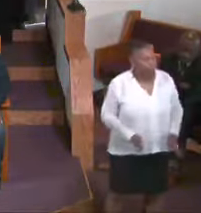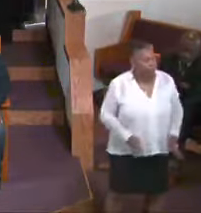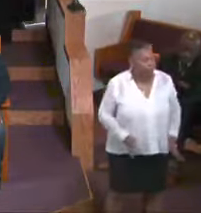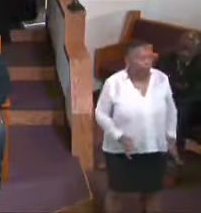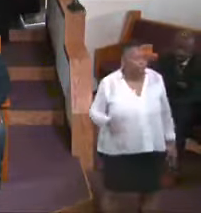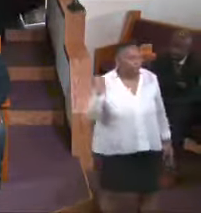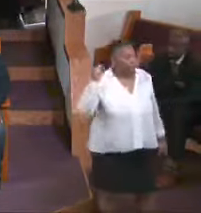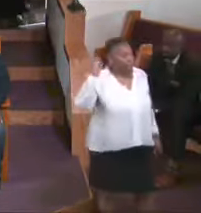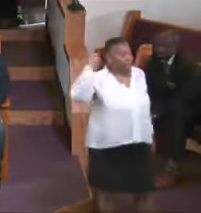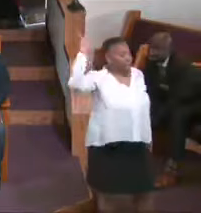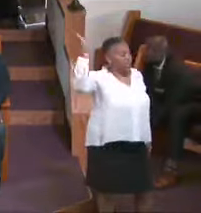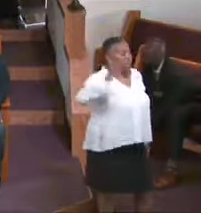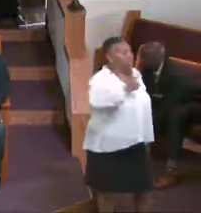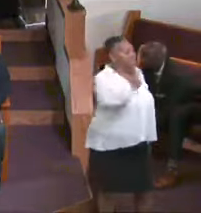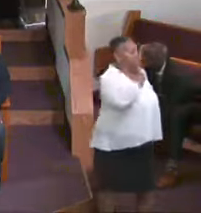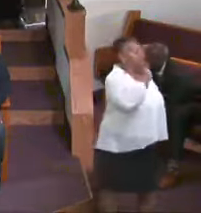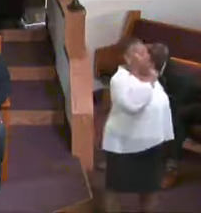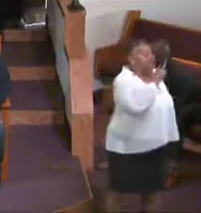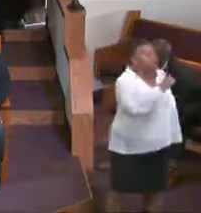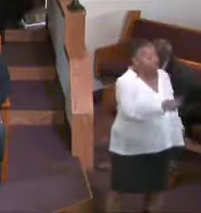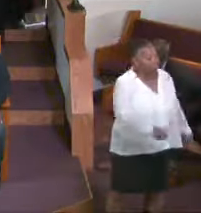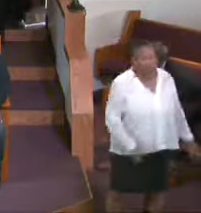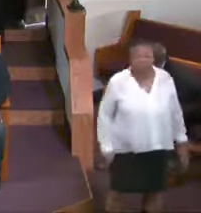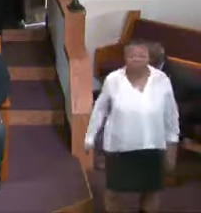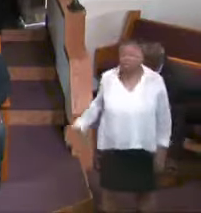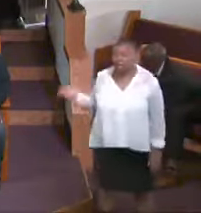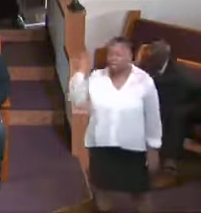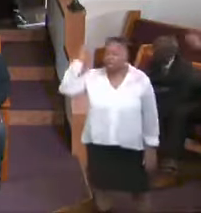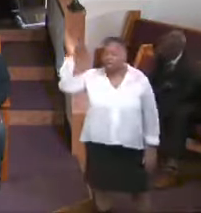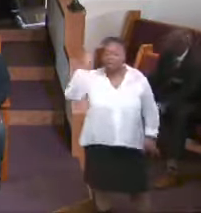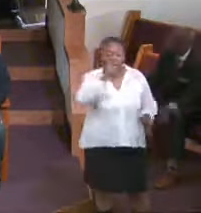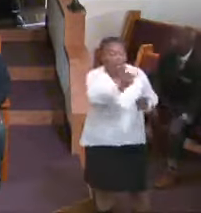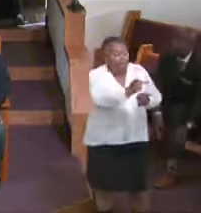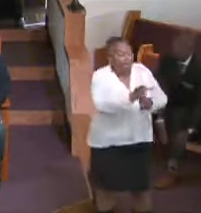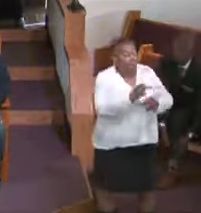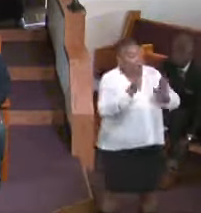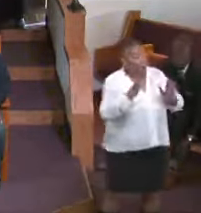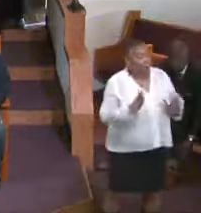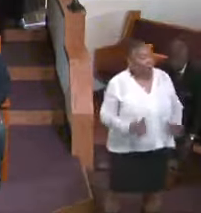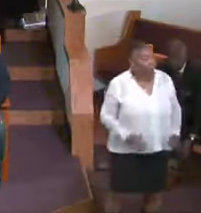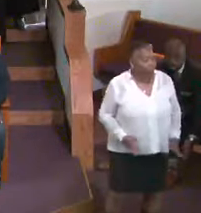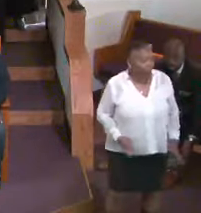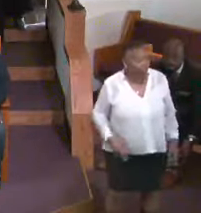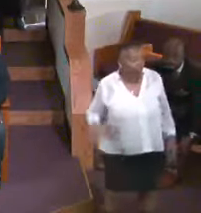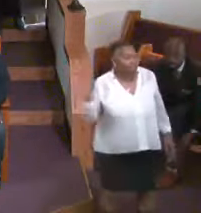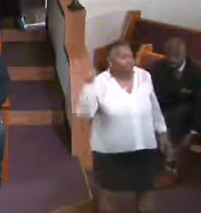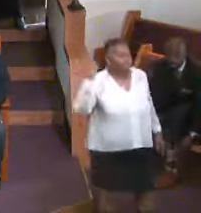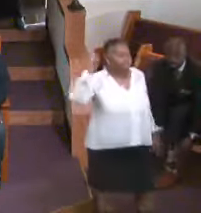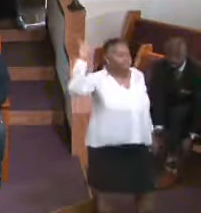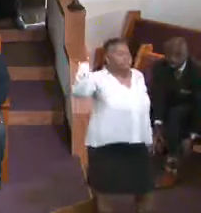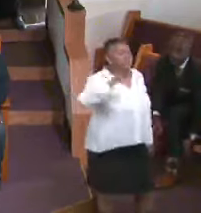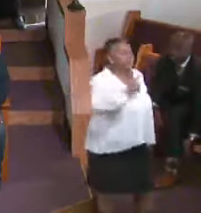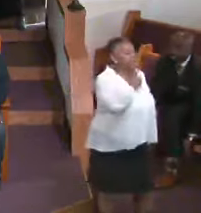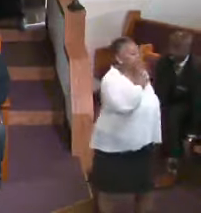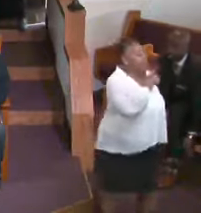Yes, he is. He's a keeper. Yes, he is. Yes, he is. He's a keeper. He's a keeper. Yes, he is. Yes, he